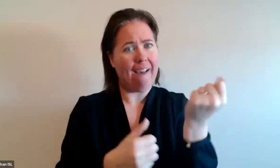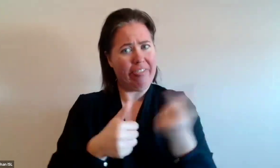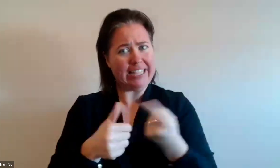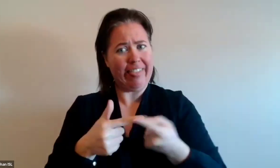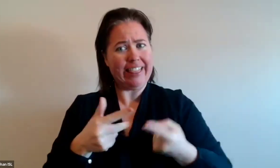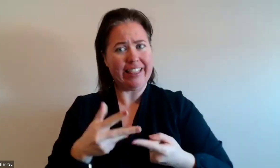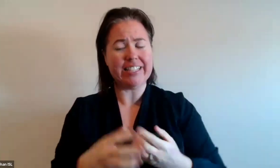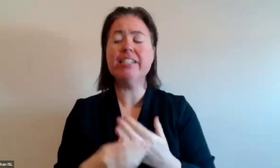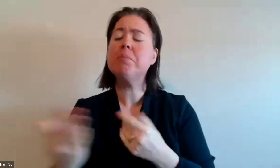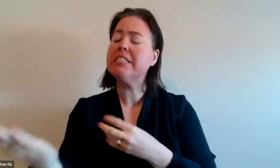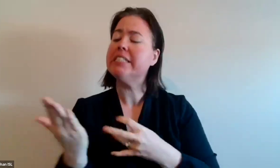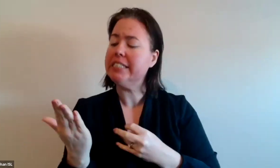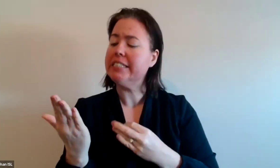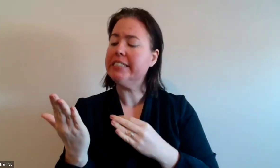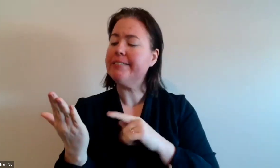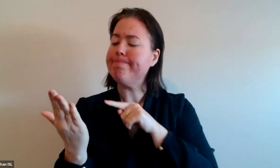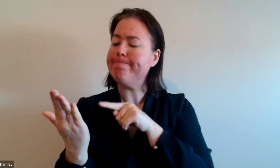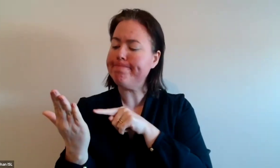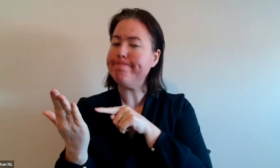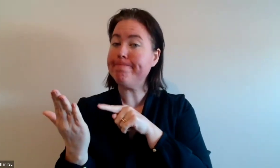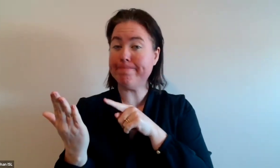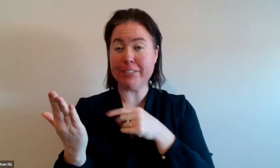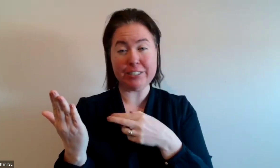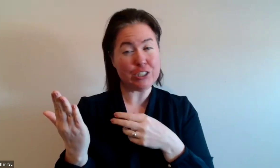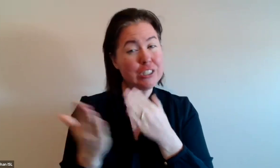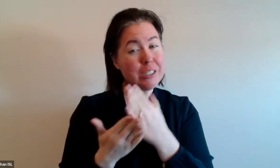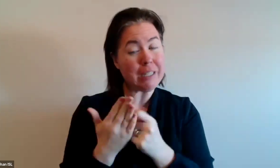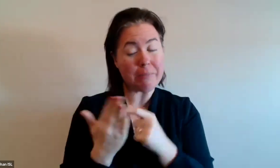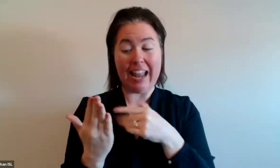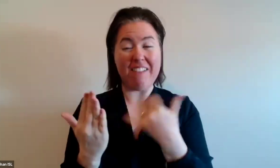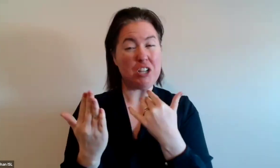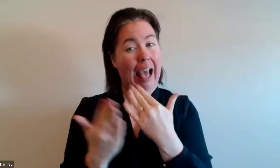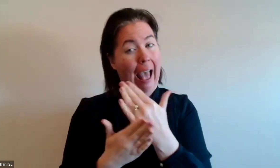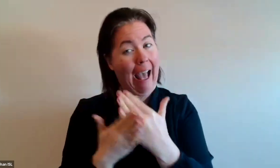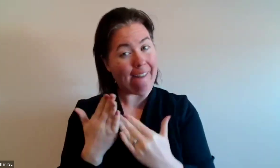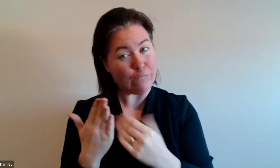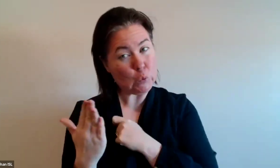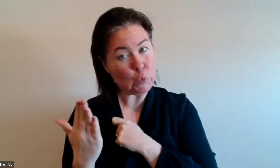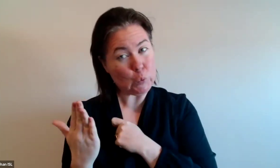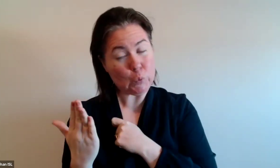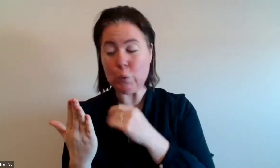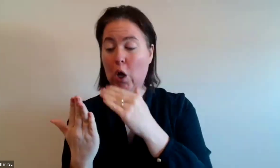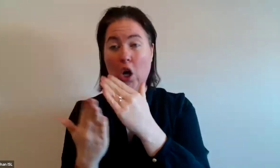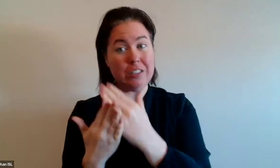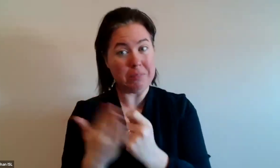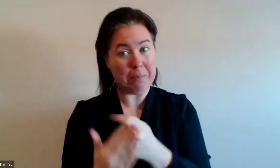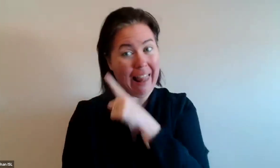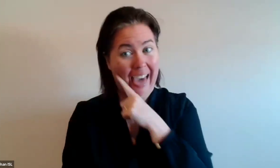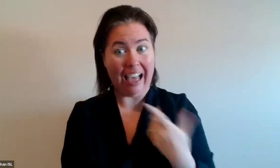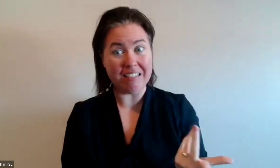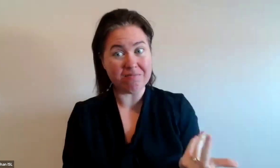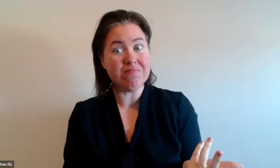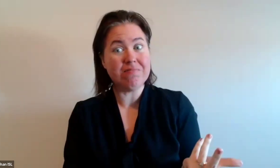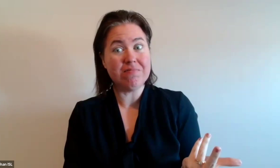this information is only half of what is true, or sometimes it's also a big lie, and